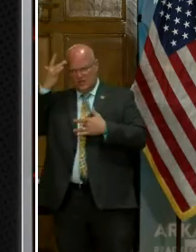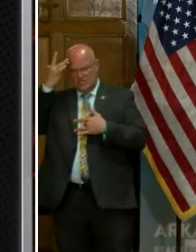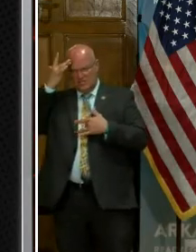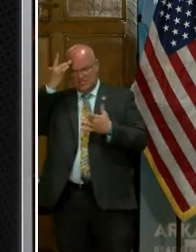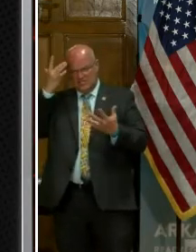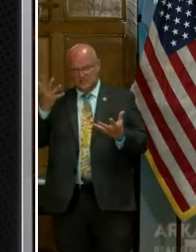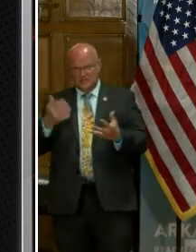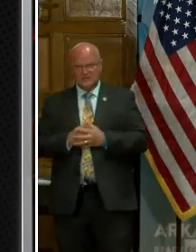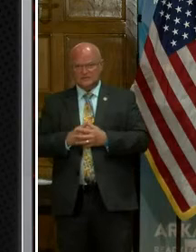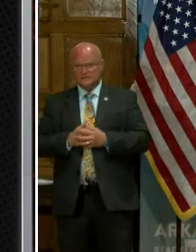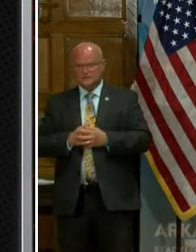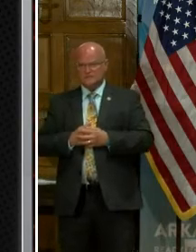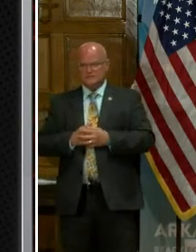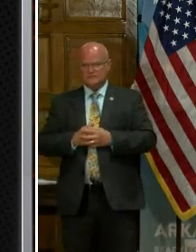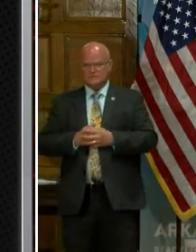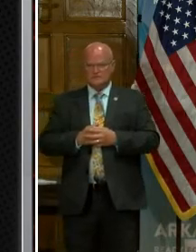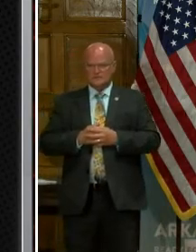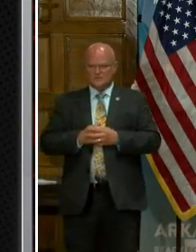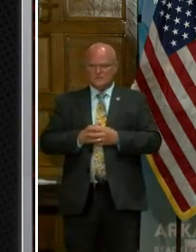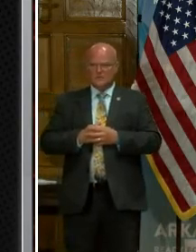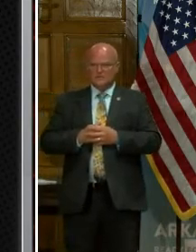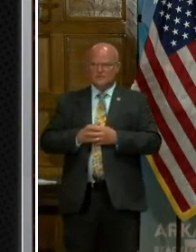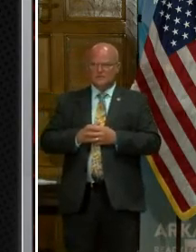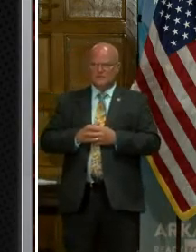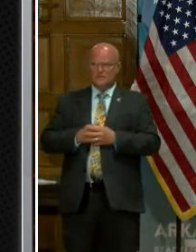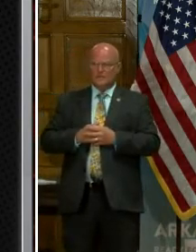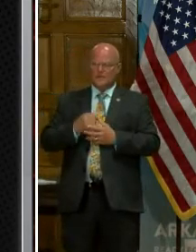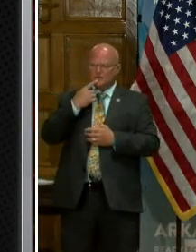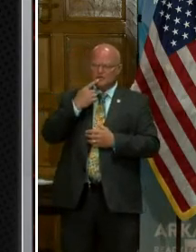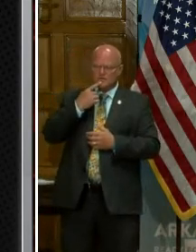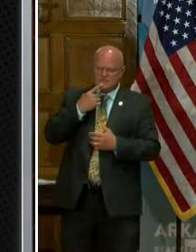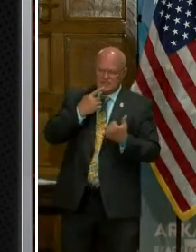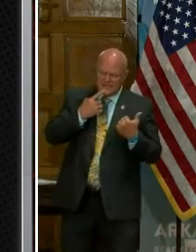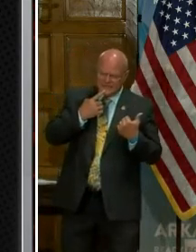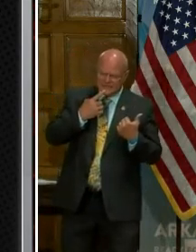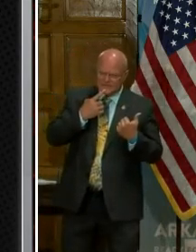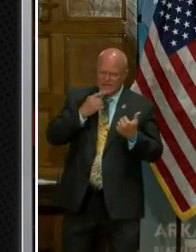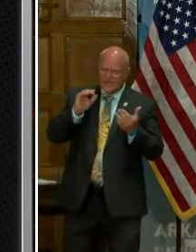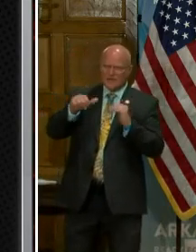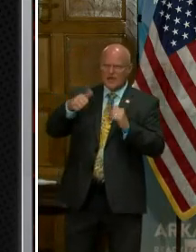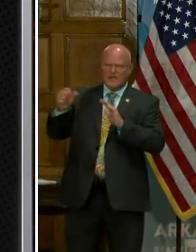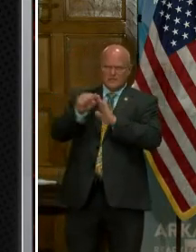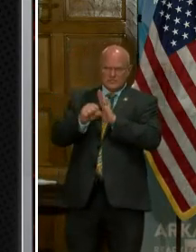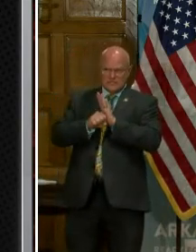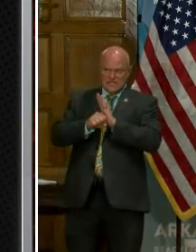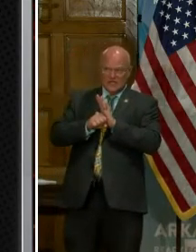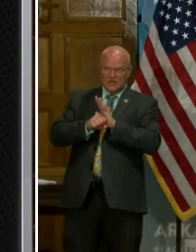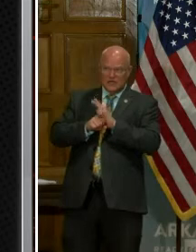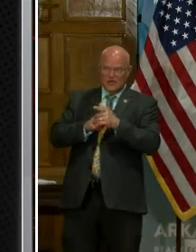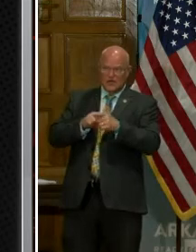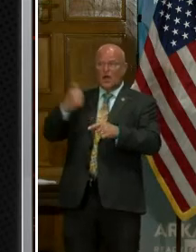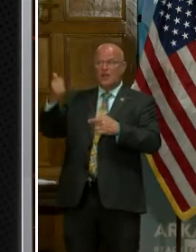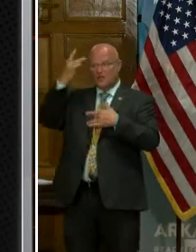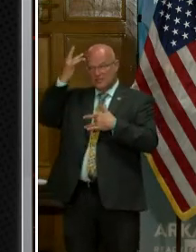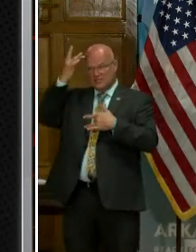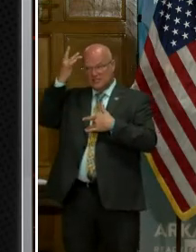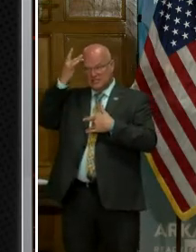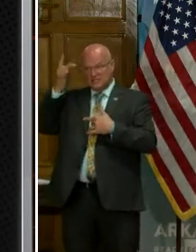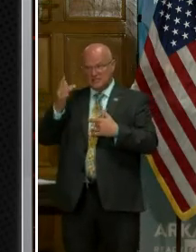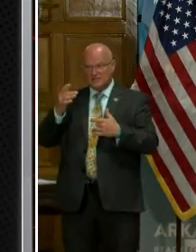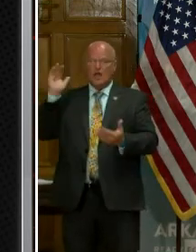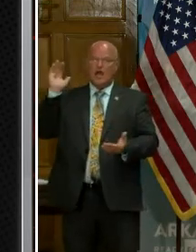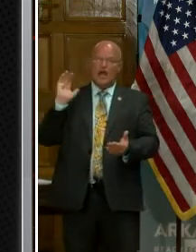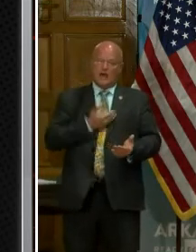illness? Or? Well, now whenever you say compared to other states, they're extraordinarily low.